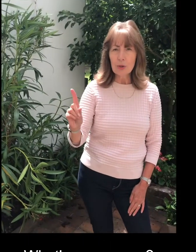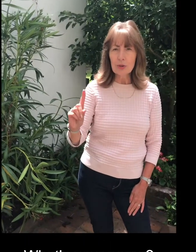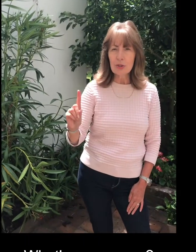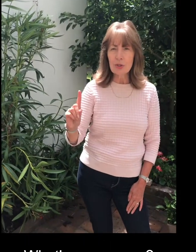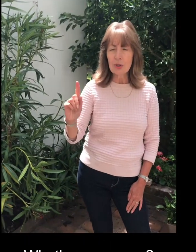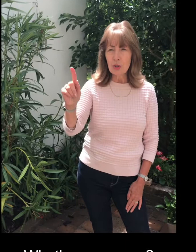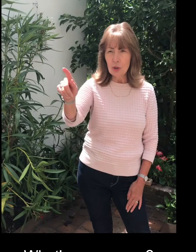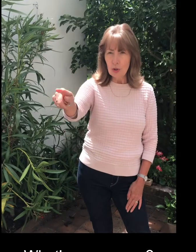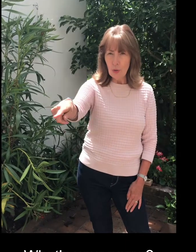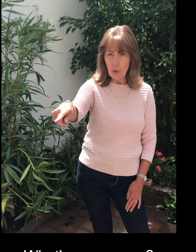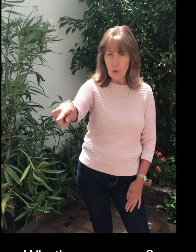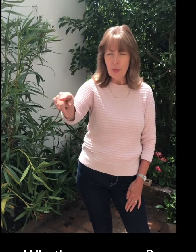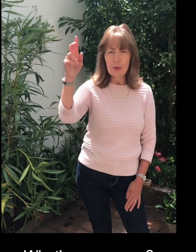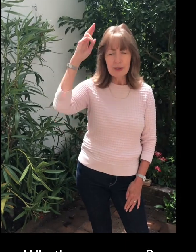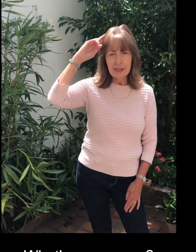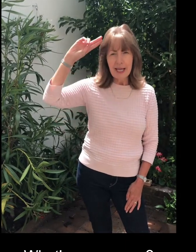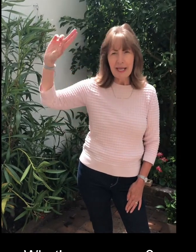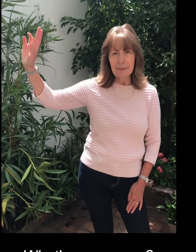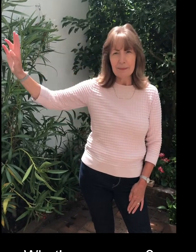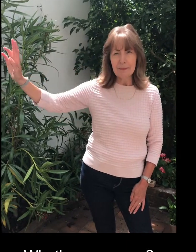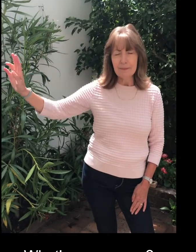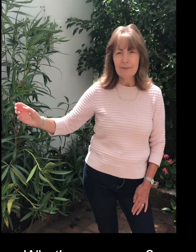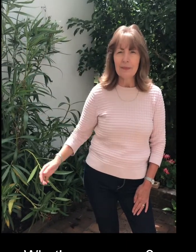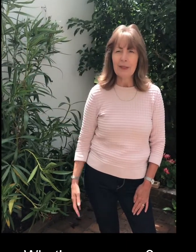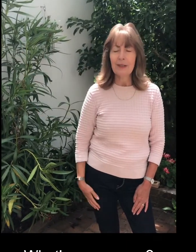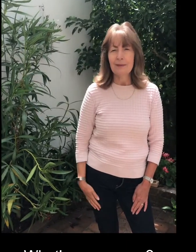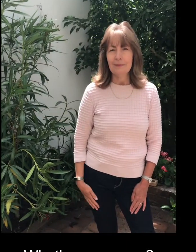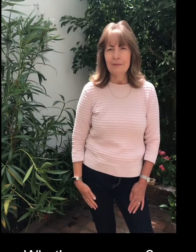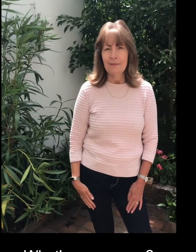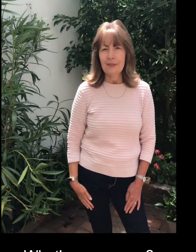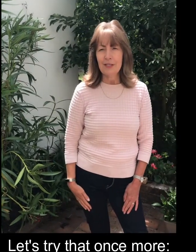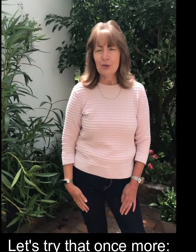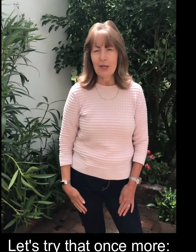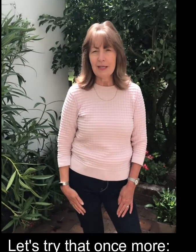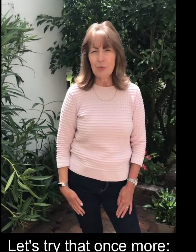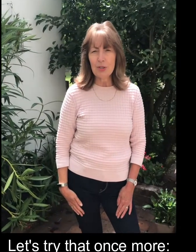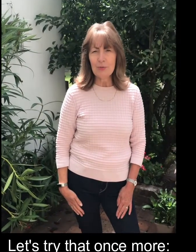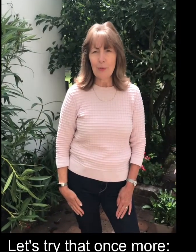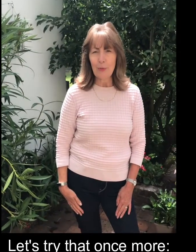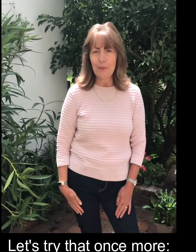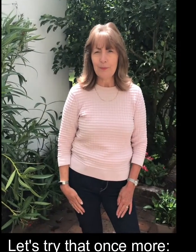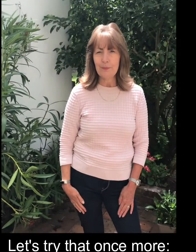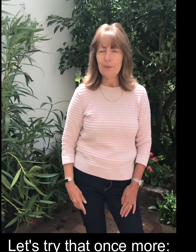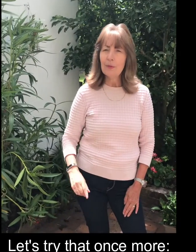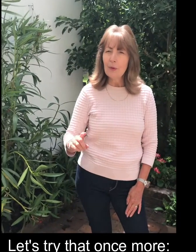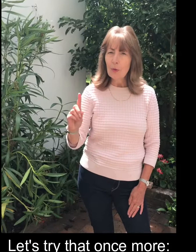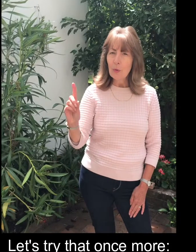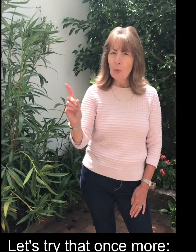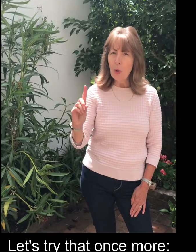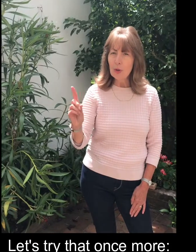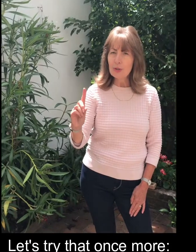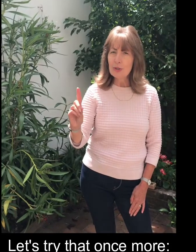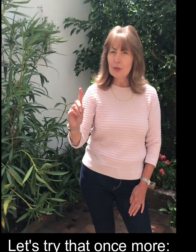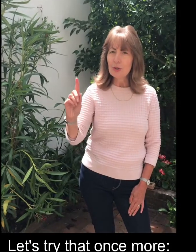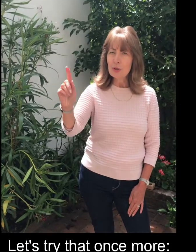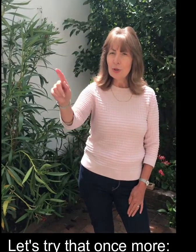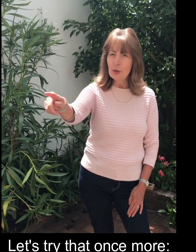What's your name? Let's try that once more. What's